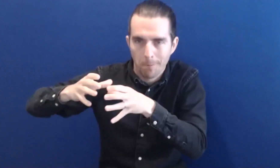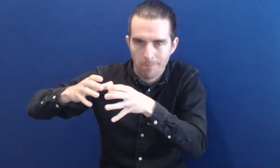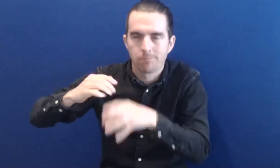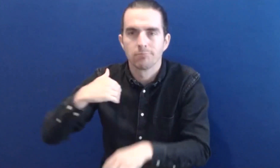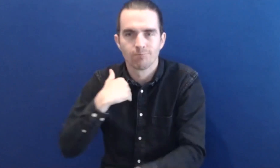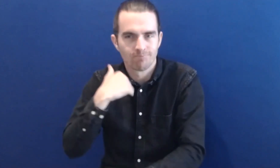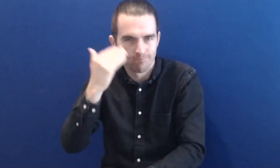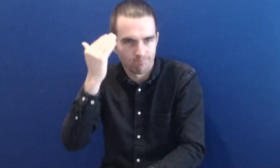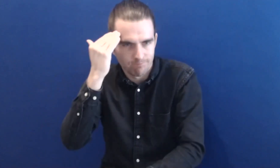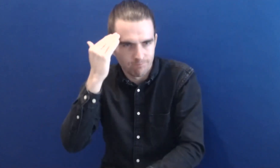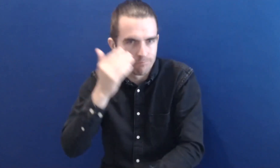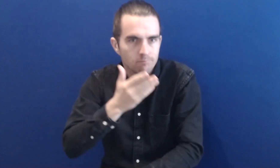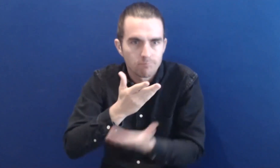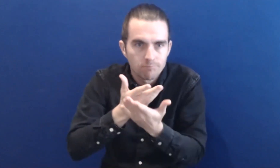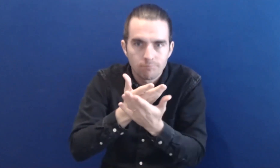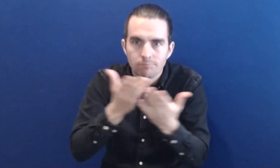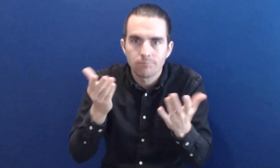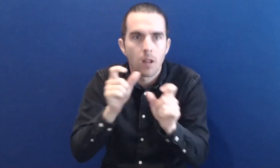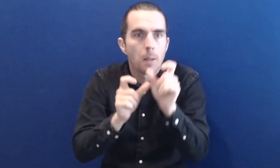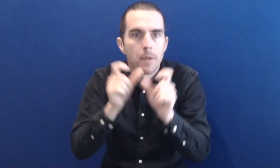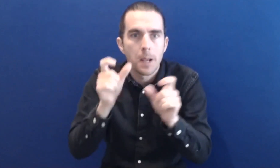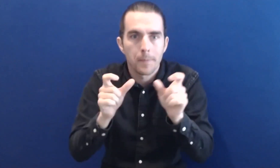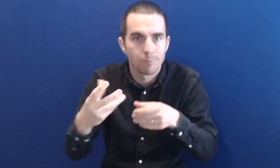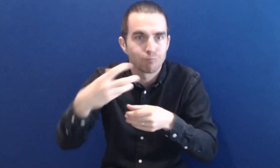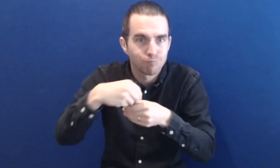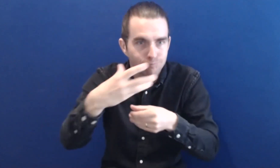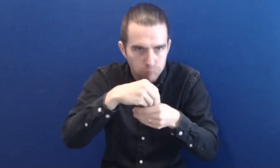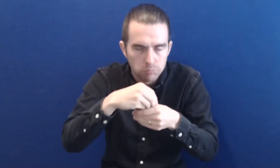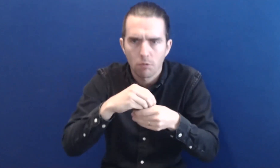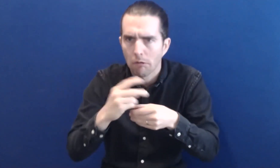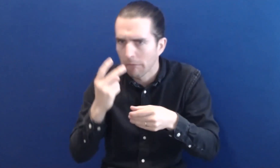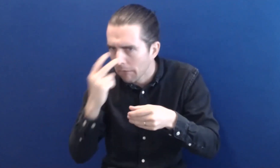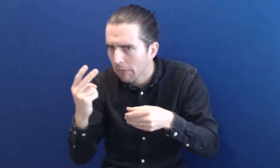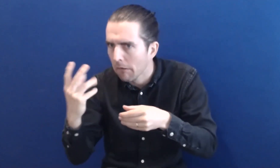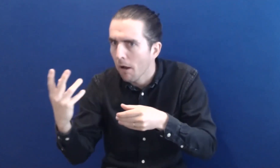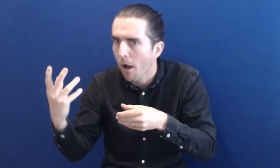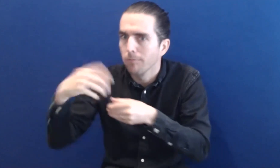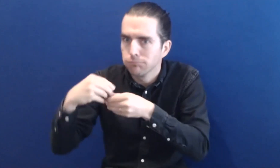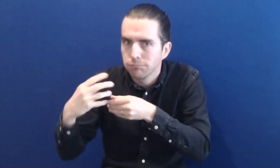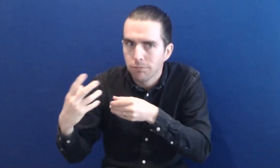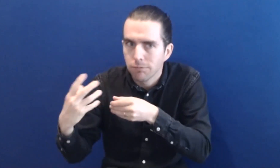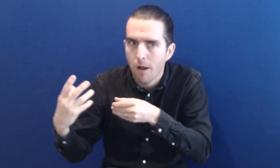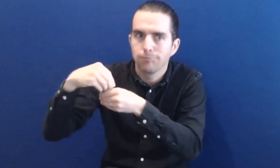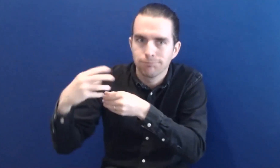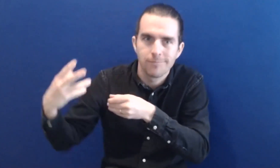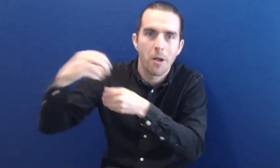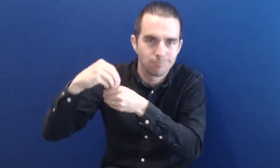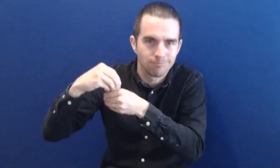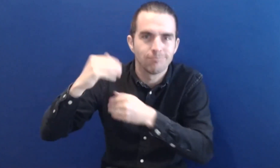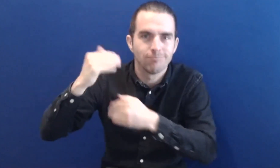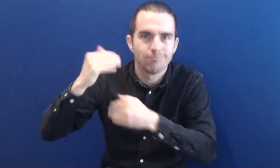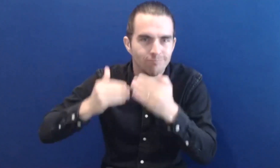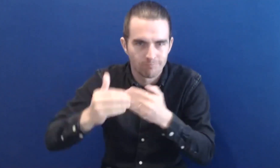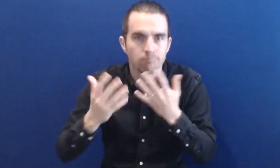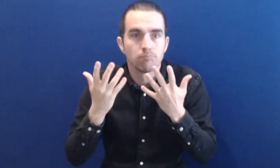going to run out of time. So my name's Jazz Shaban. I'm one of the co-coordinators of the